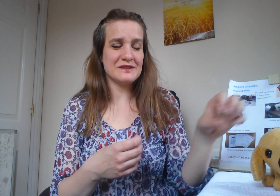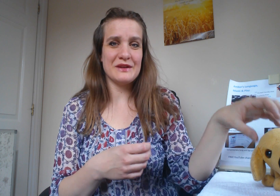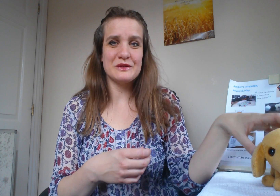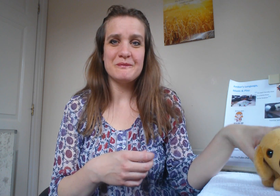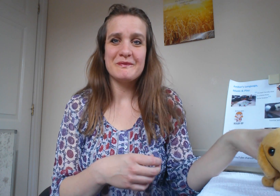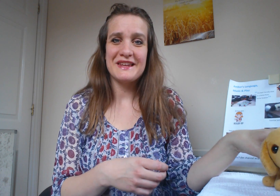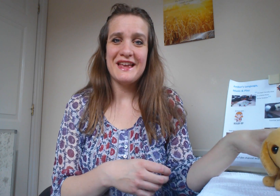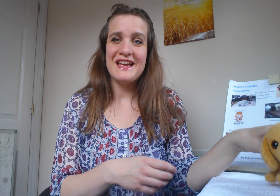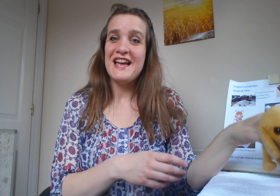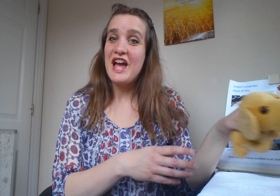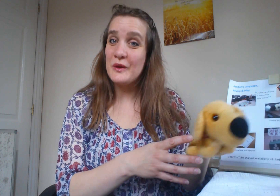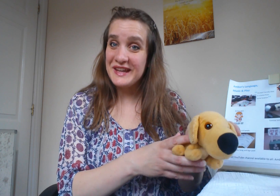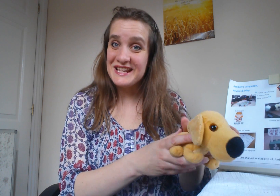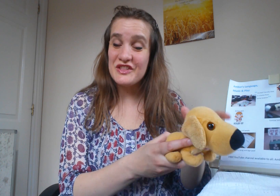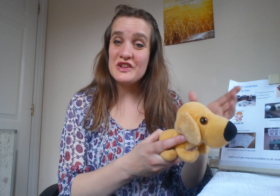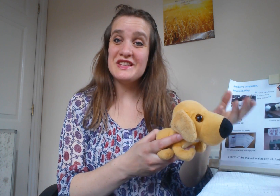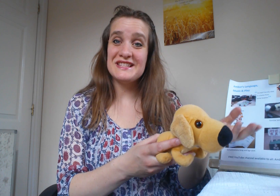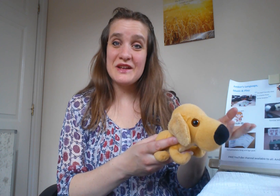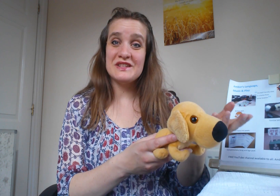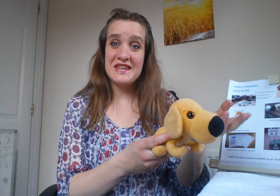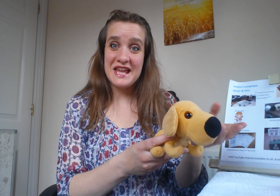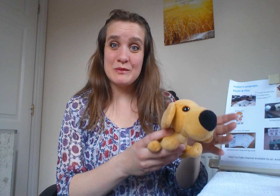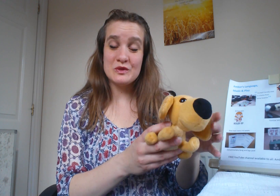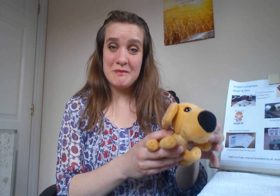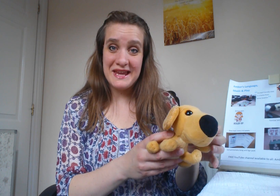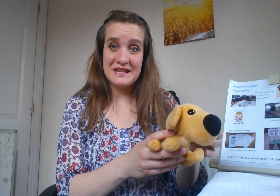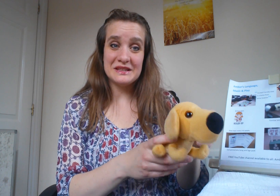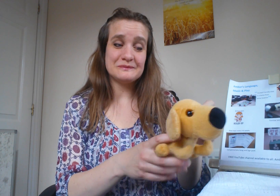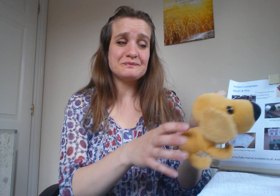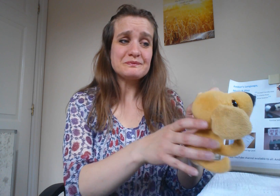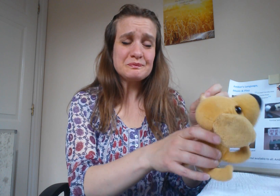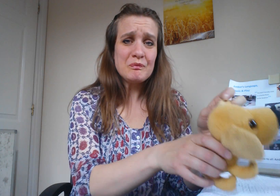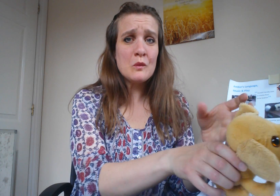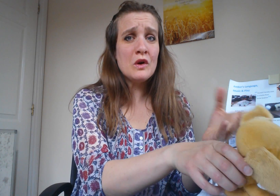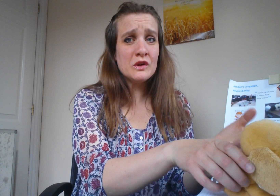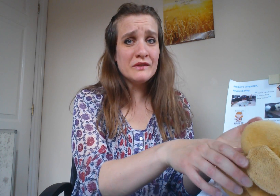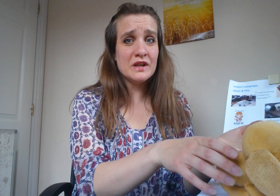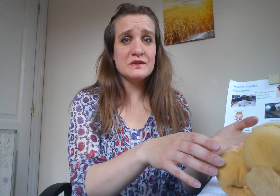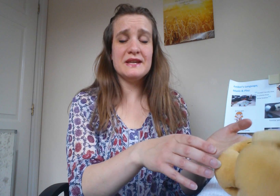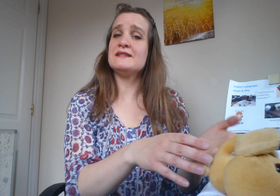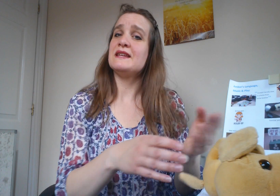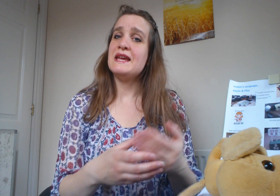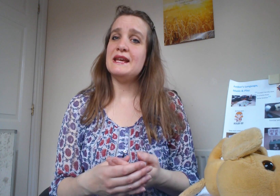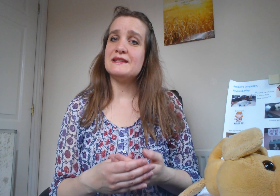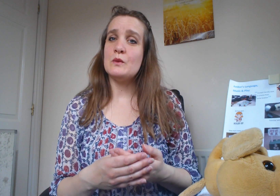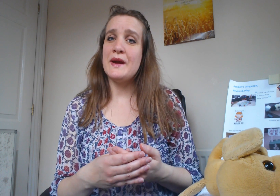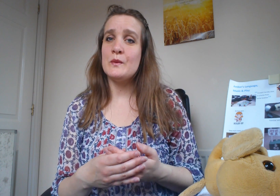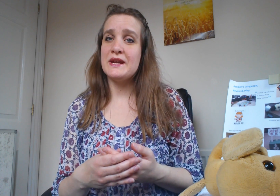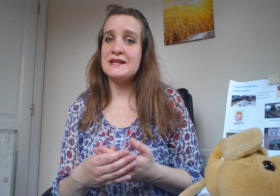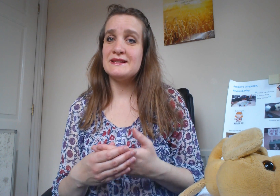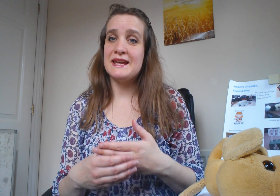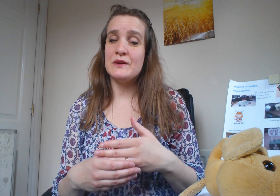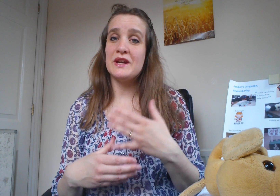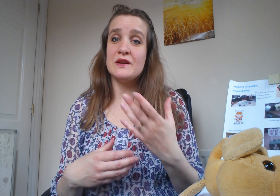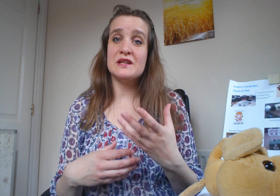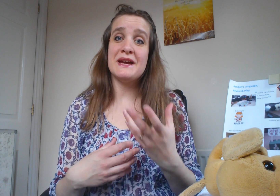sound. Okay, so those are the sounds that the animals make. What you'll have noticed is that when we sing we're going to the pet